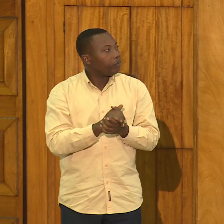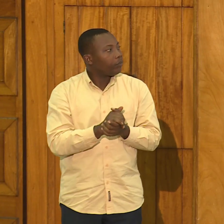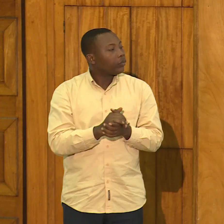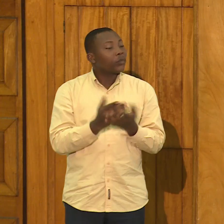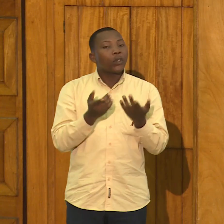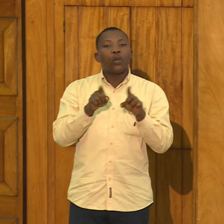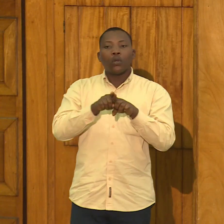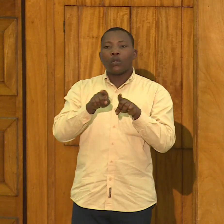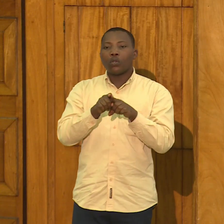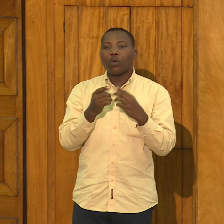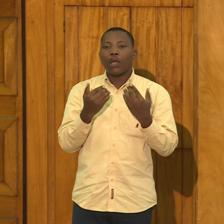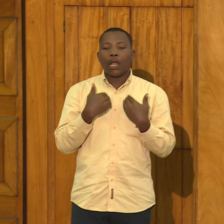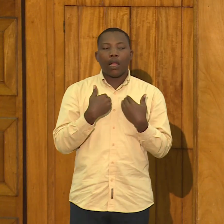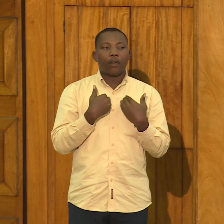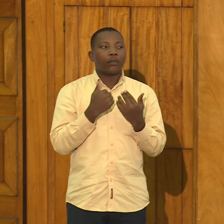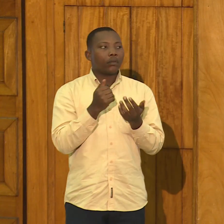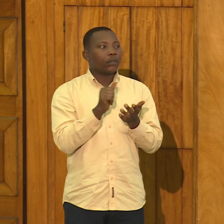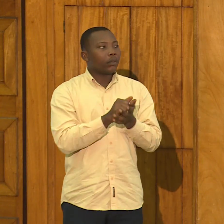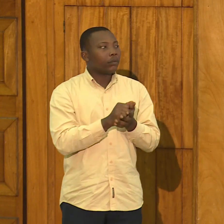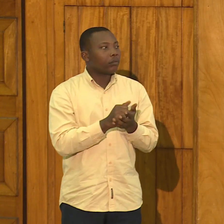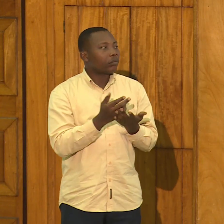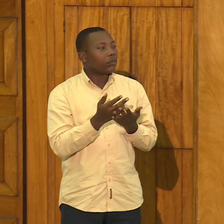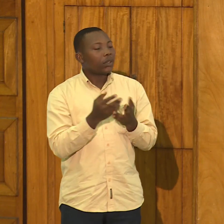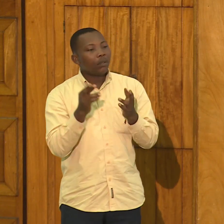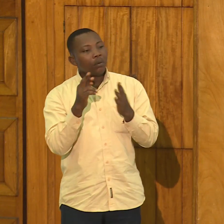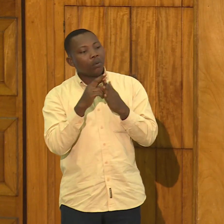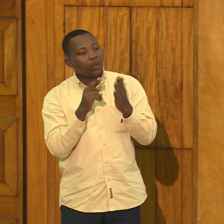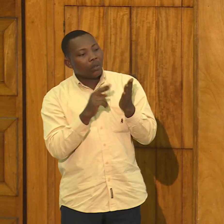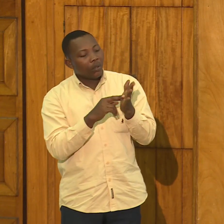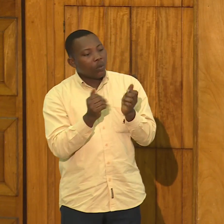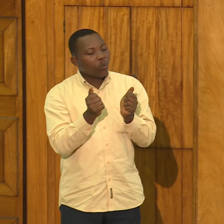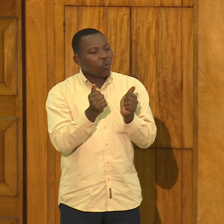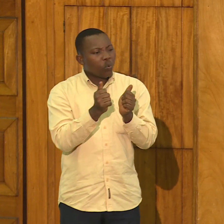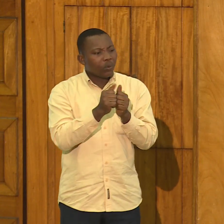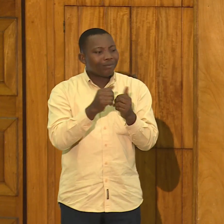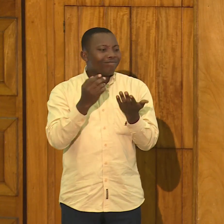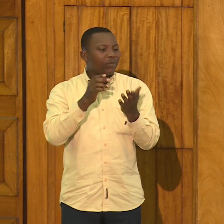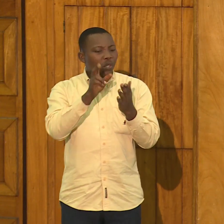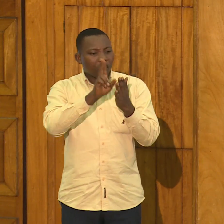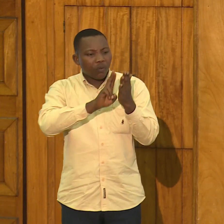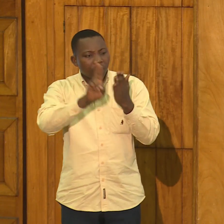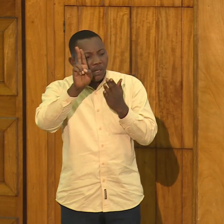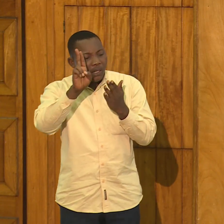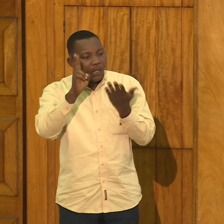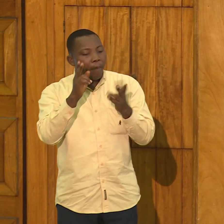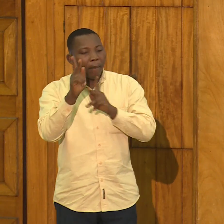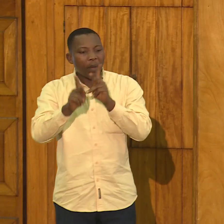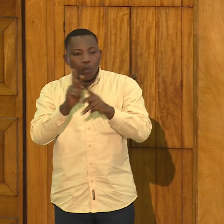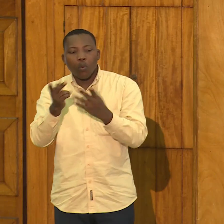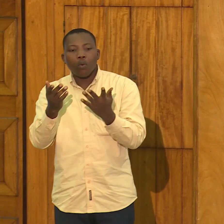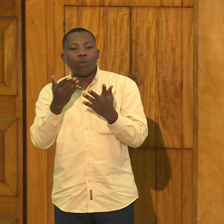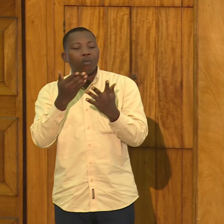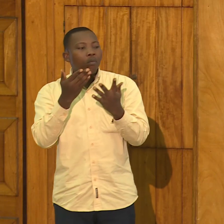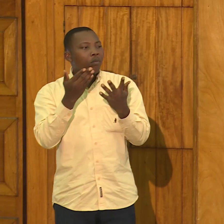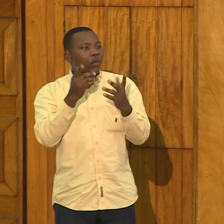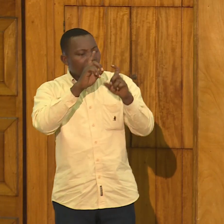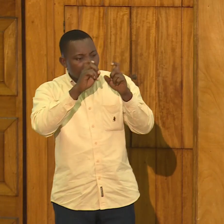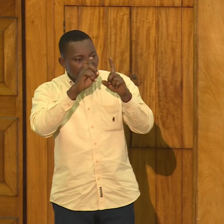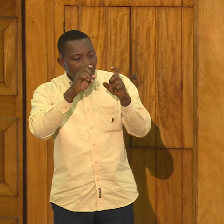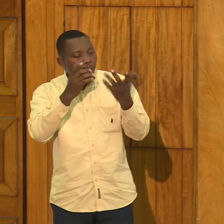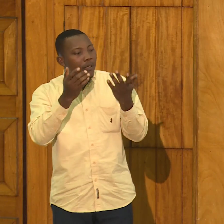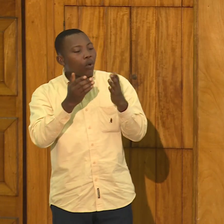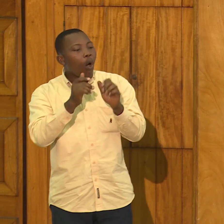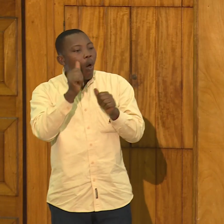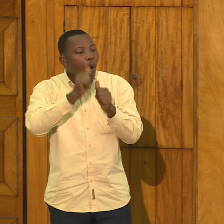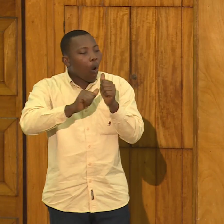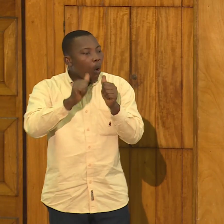And so we also had that respondents with secondary and tertiary levels of education assess HIV testing regularly, while those with no